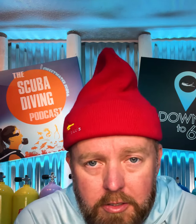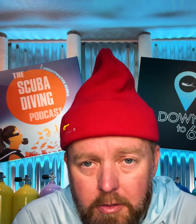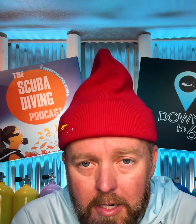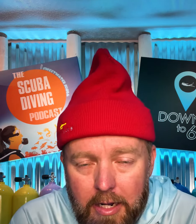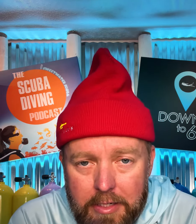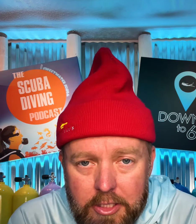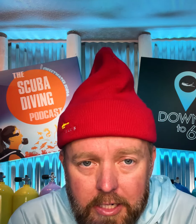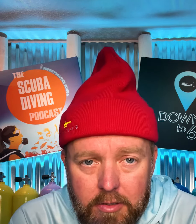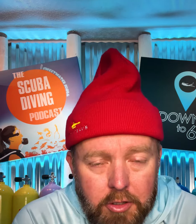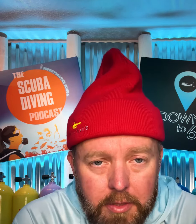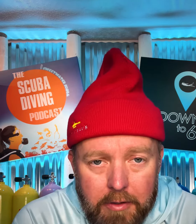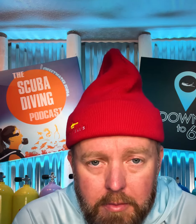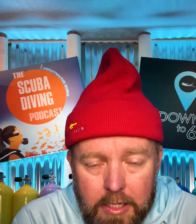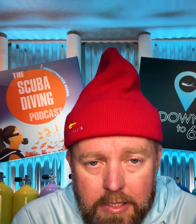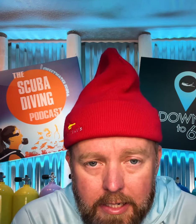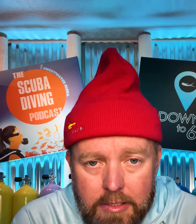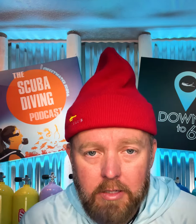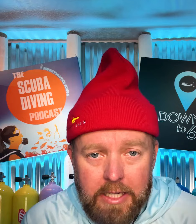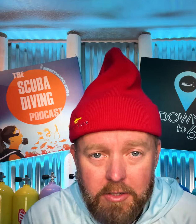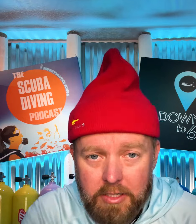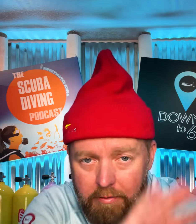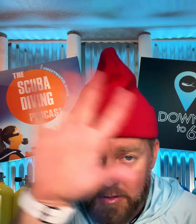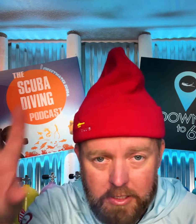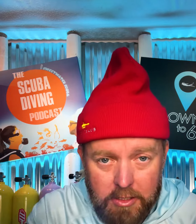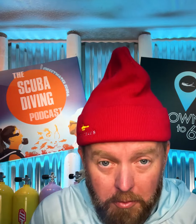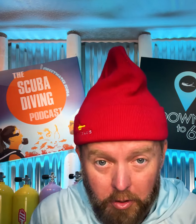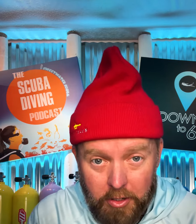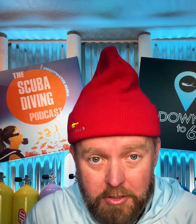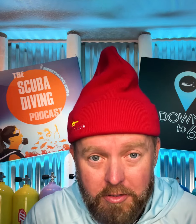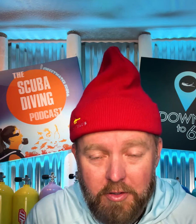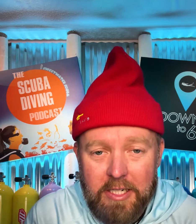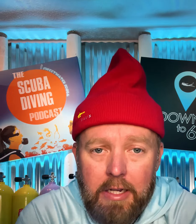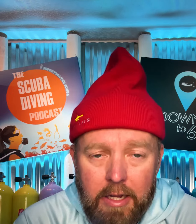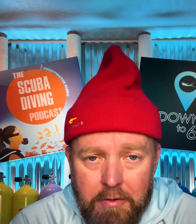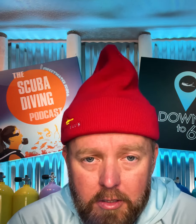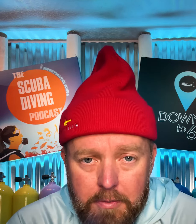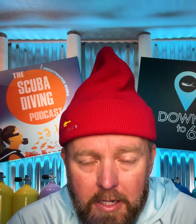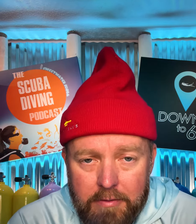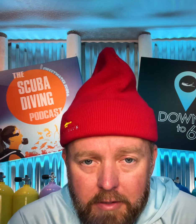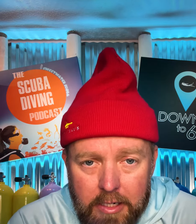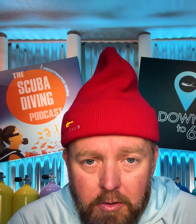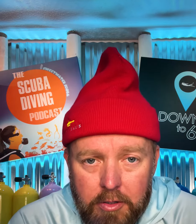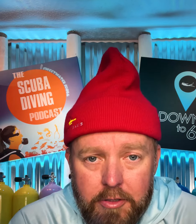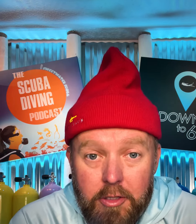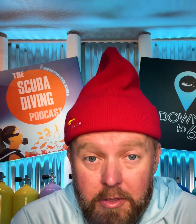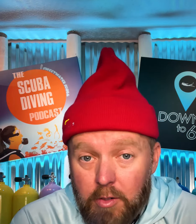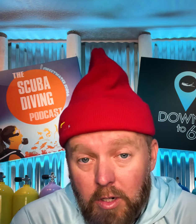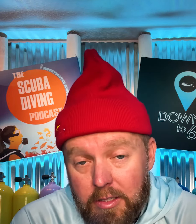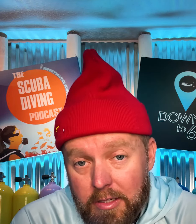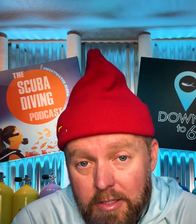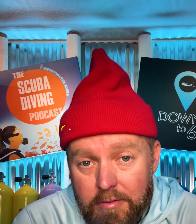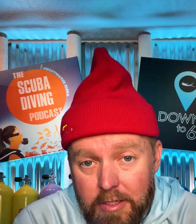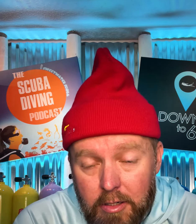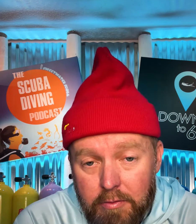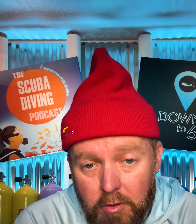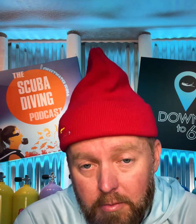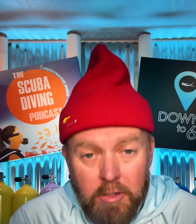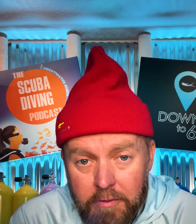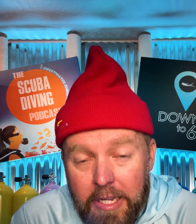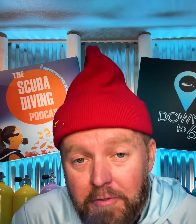Scuba Diving Channel, Scuba Diving Podcast. Links are definitely somewhere on your device. If you're on Spotify or YouTube, you can watch this in video form. Don't forget, if